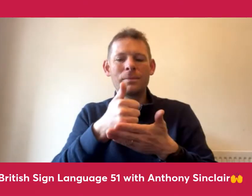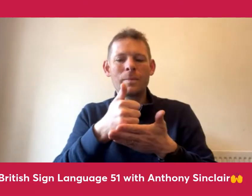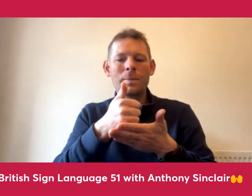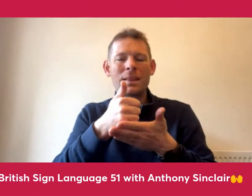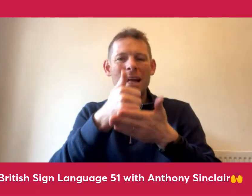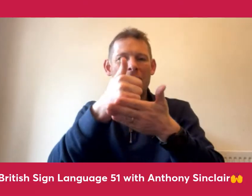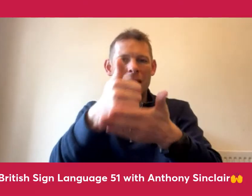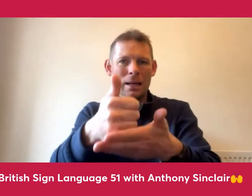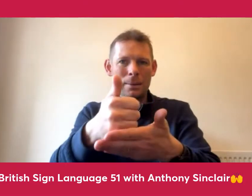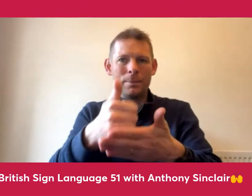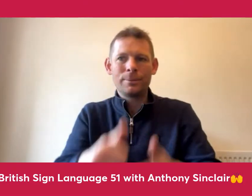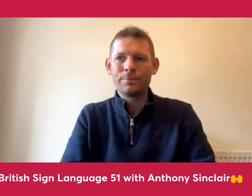and help.